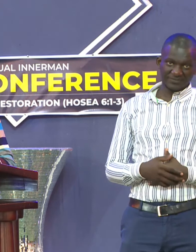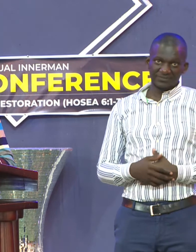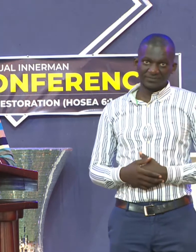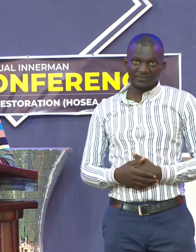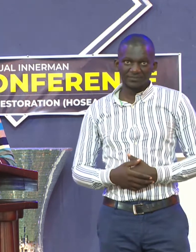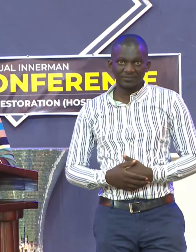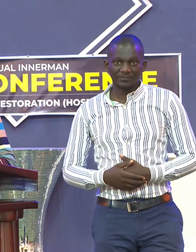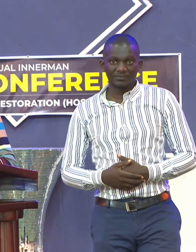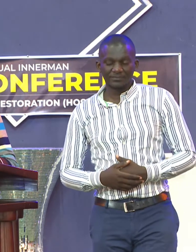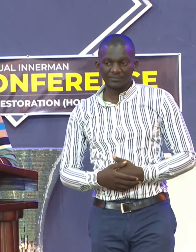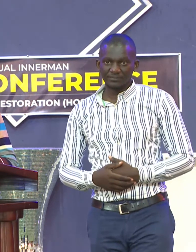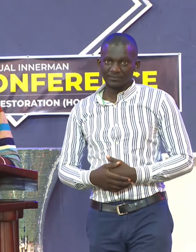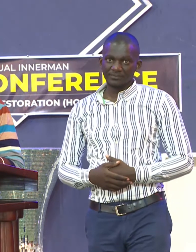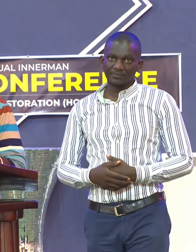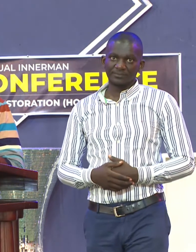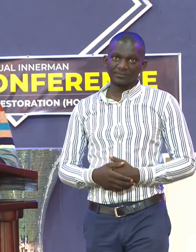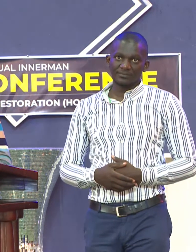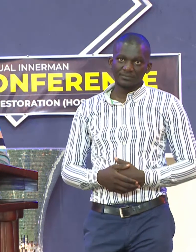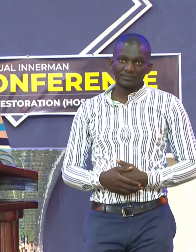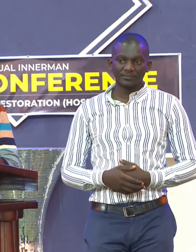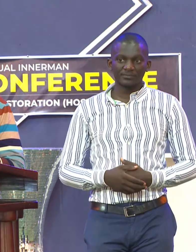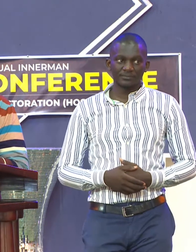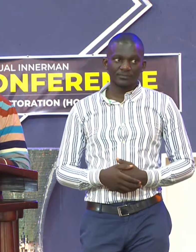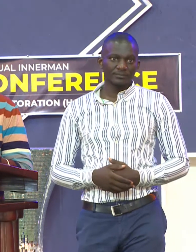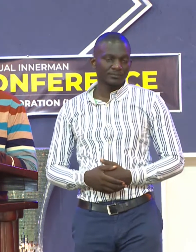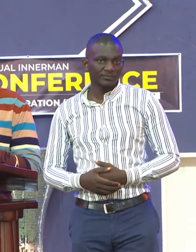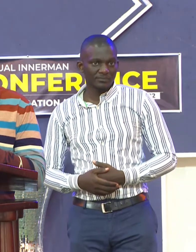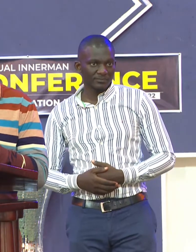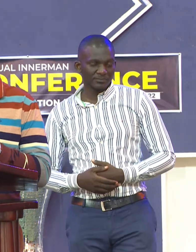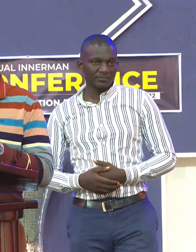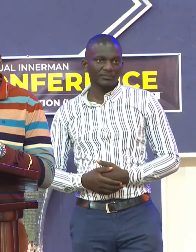generation whereby he will be accountable for others to come